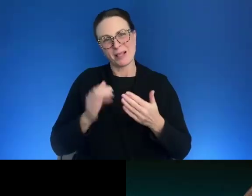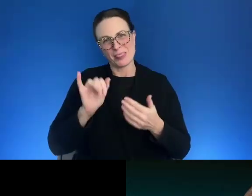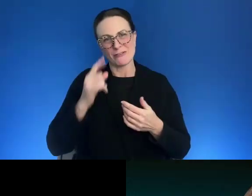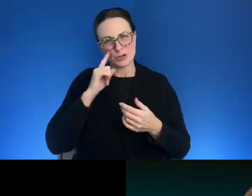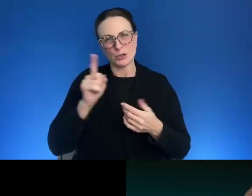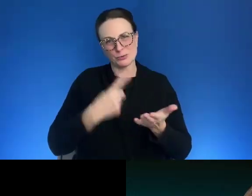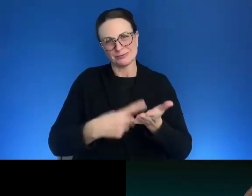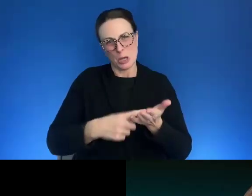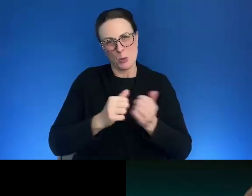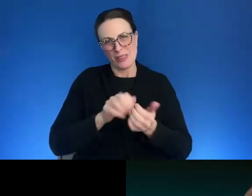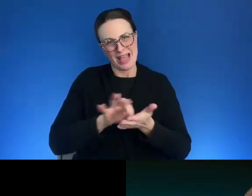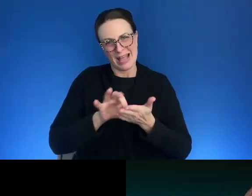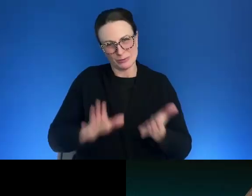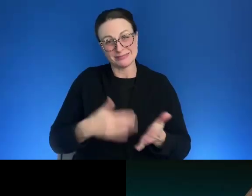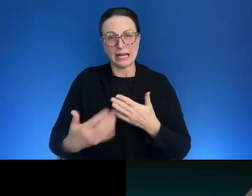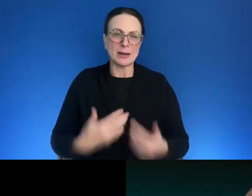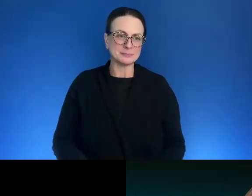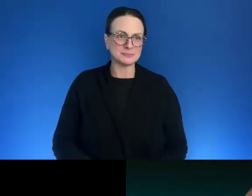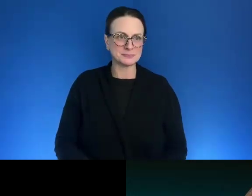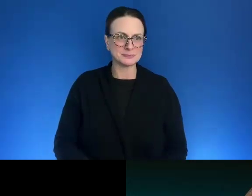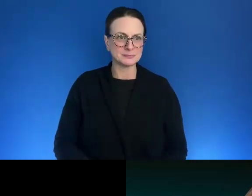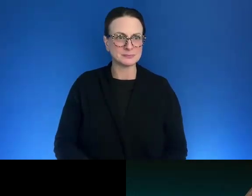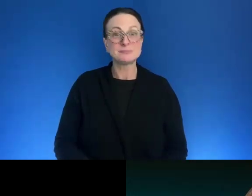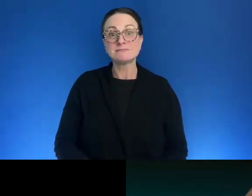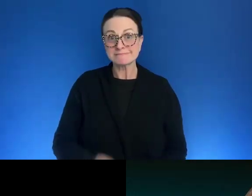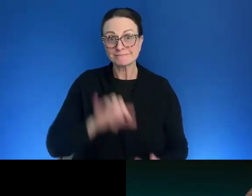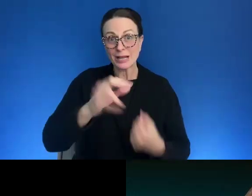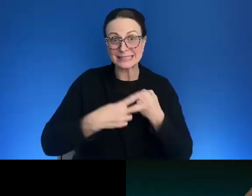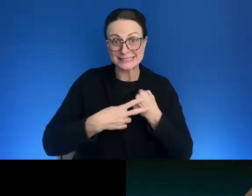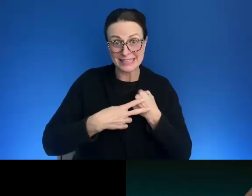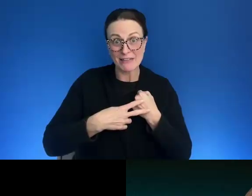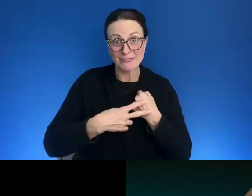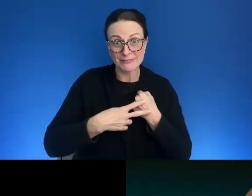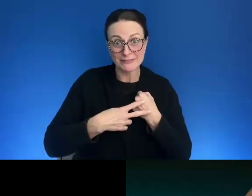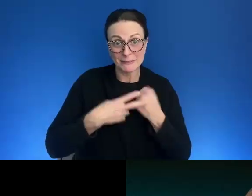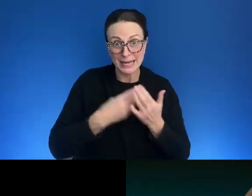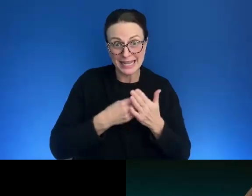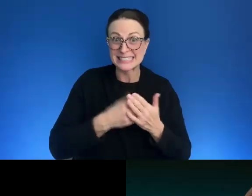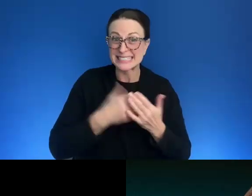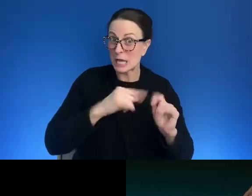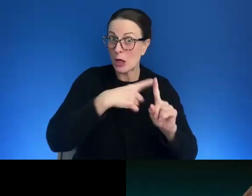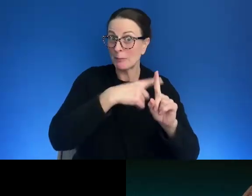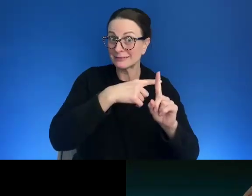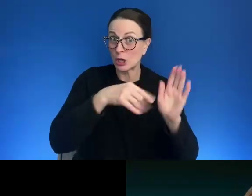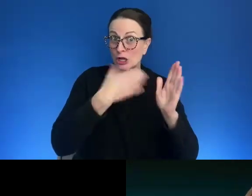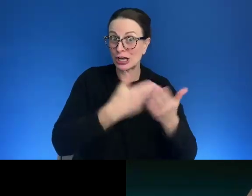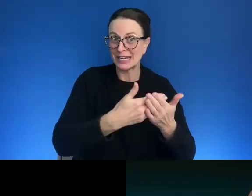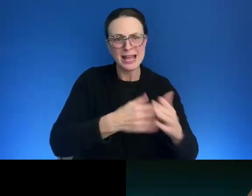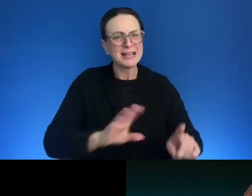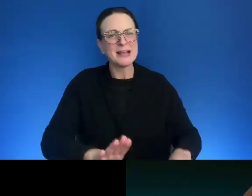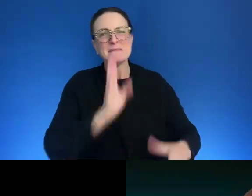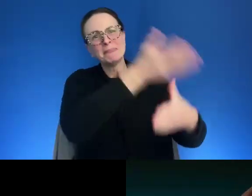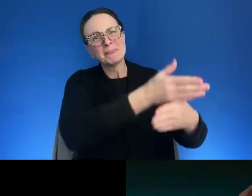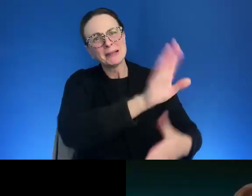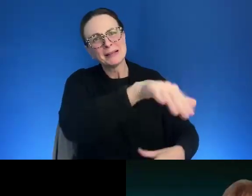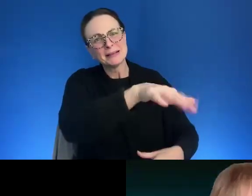you to talk to your accountant about. So that's savings. Okay, so we're still in the good. Can I just jump